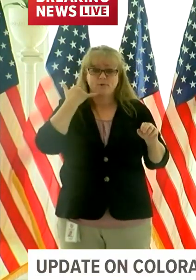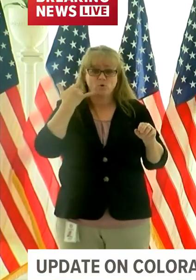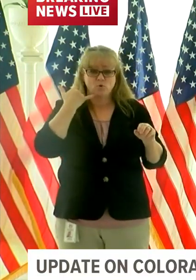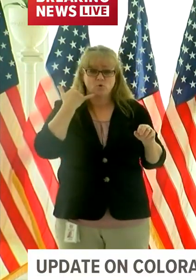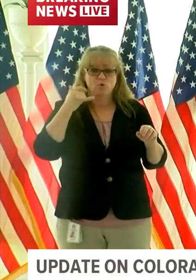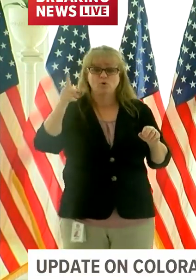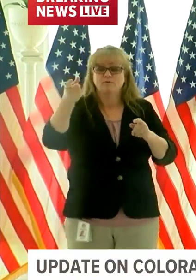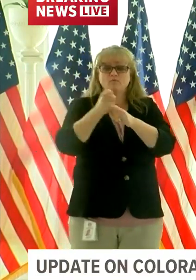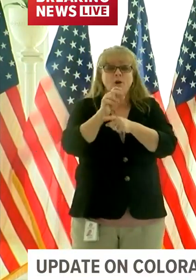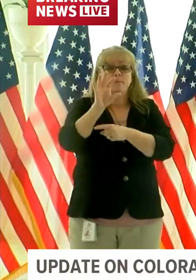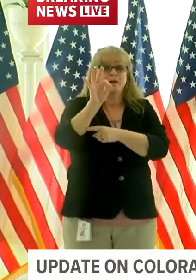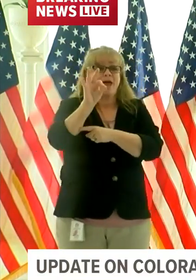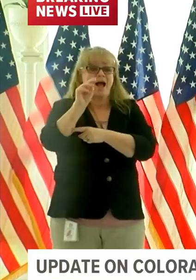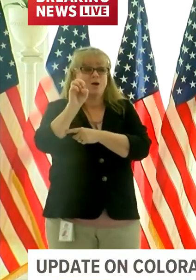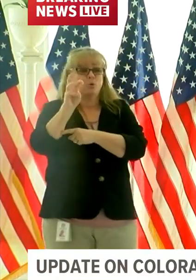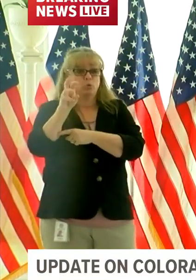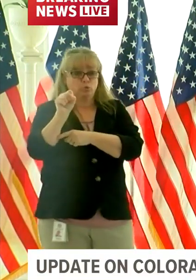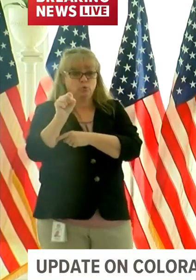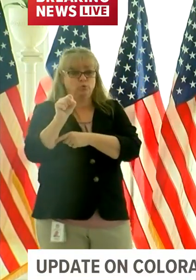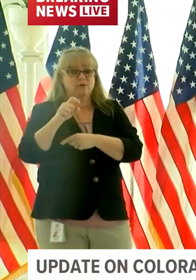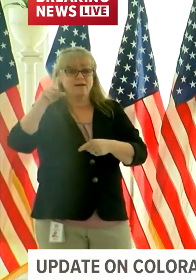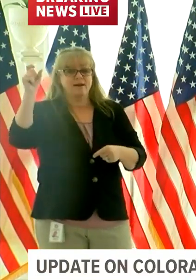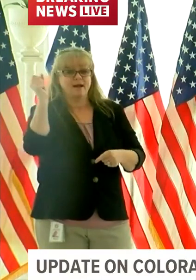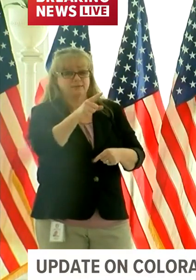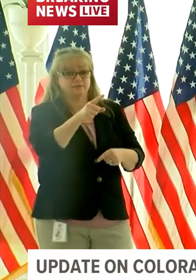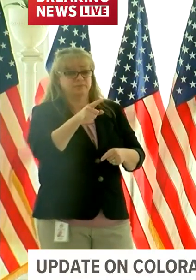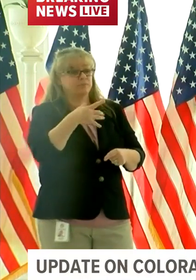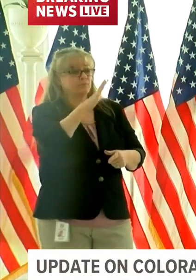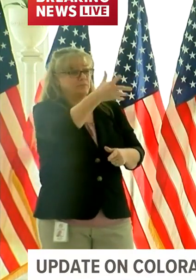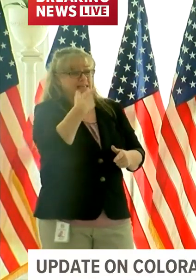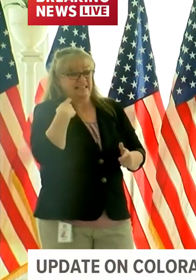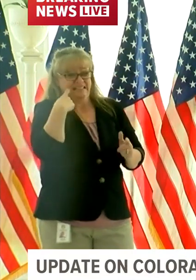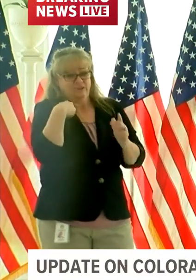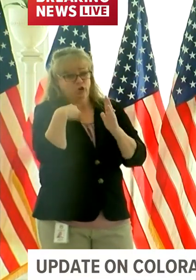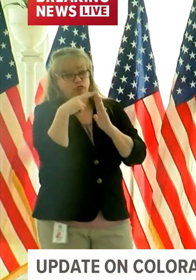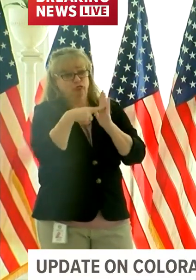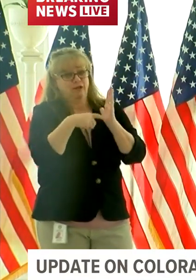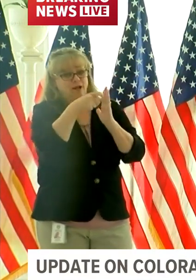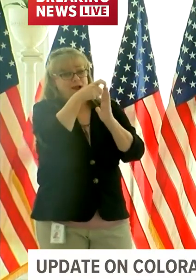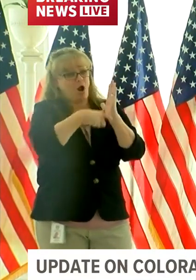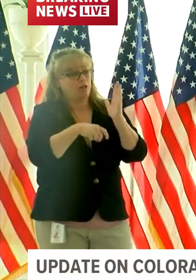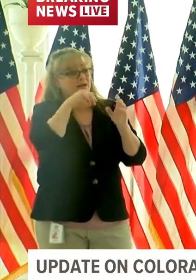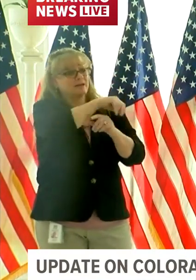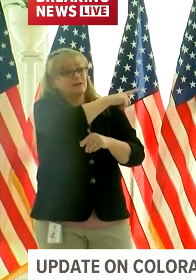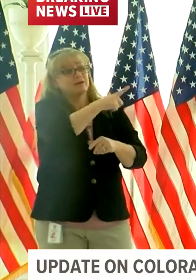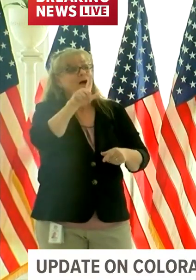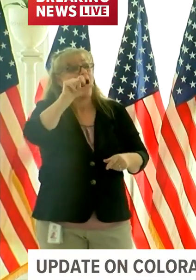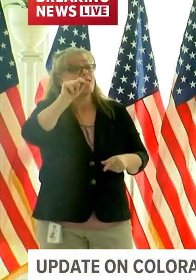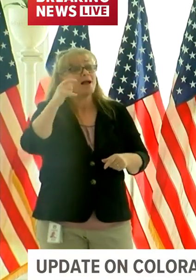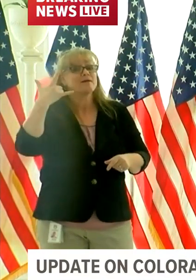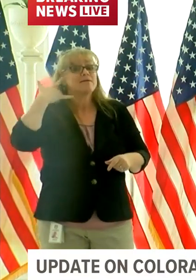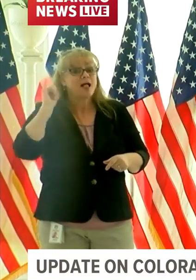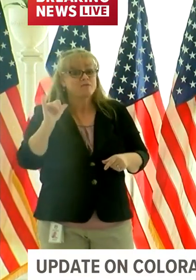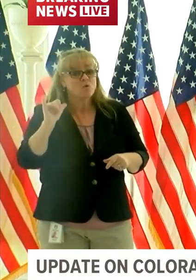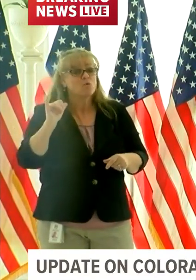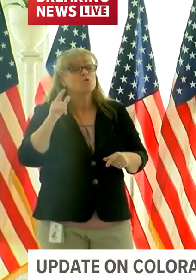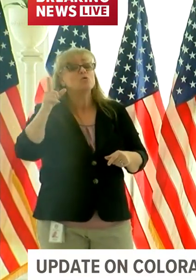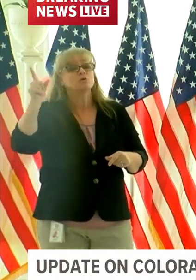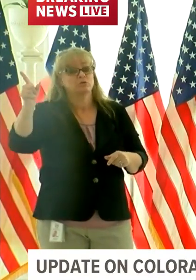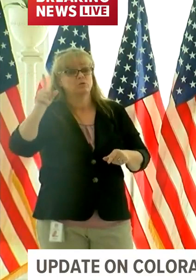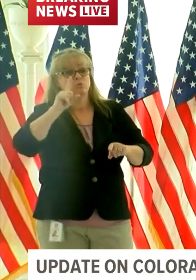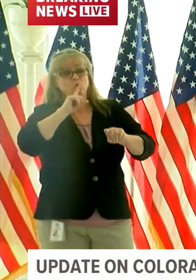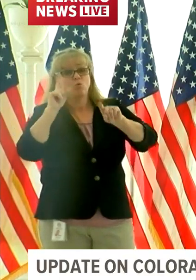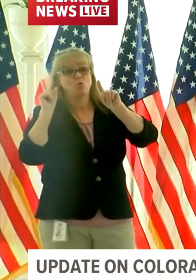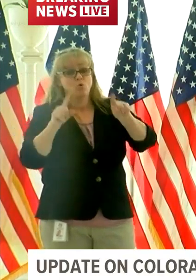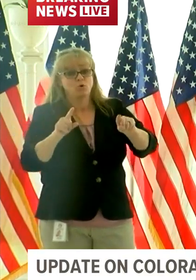I saw in an article today that the Los Angeles mayor is planning to put a new order in effect this Friday that all face masks have to be